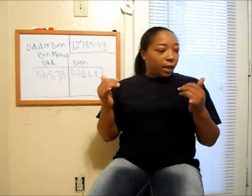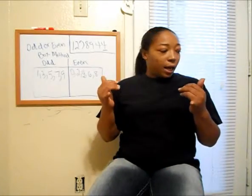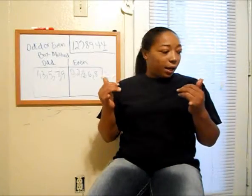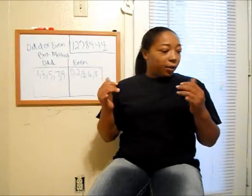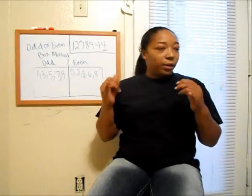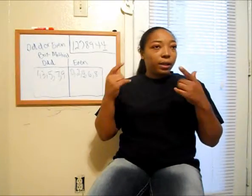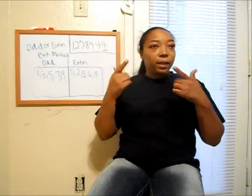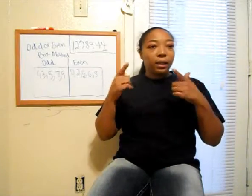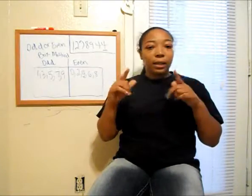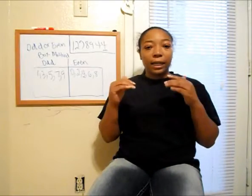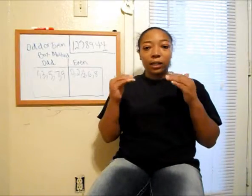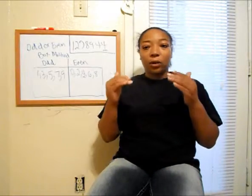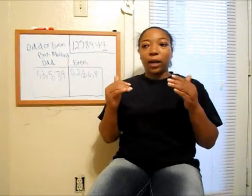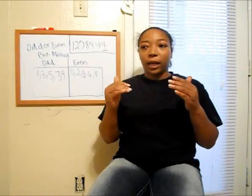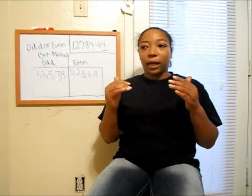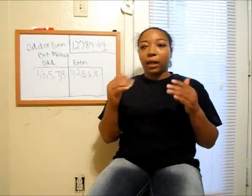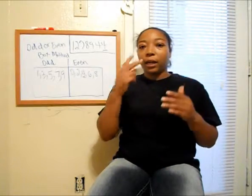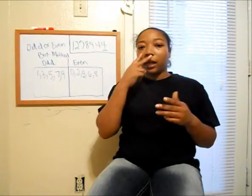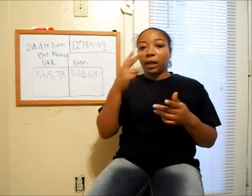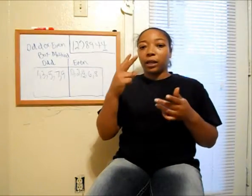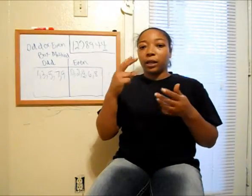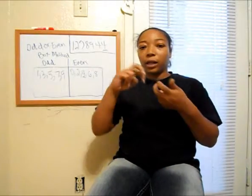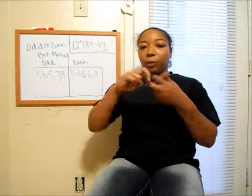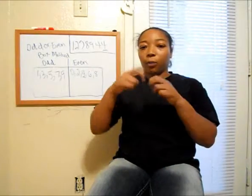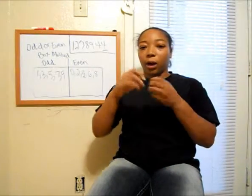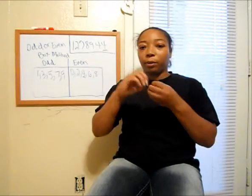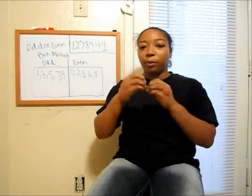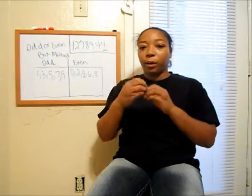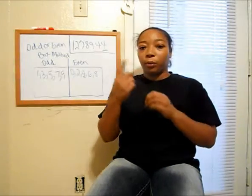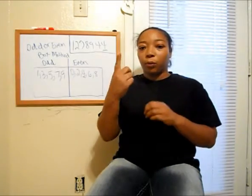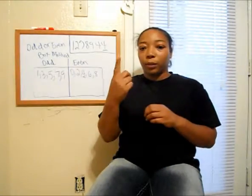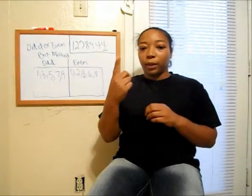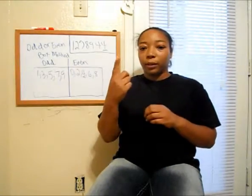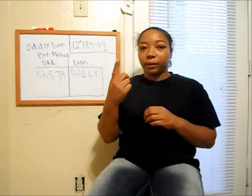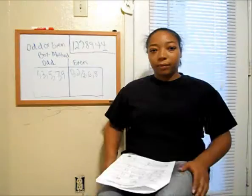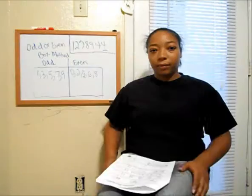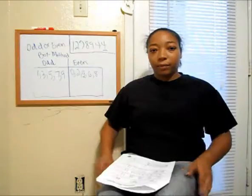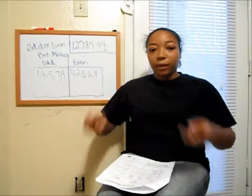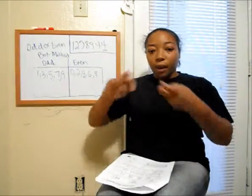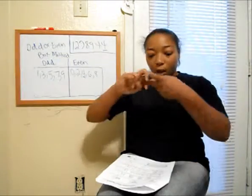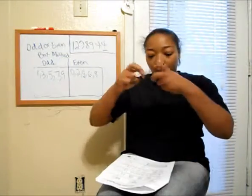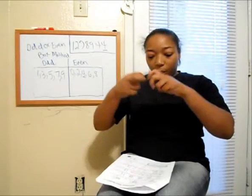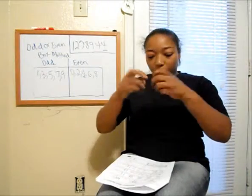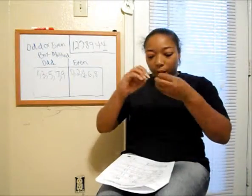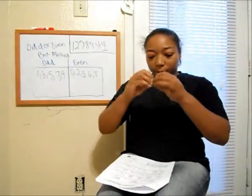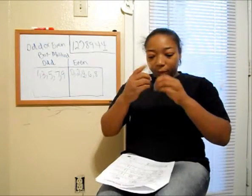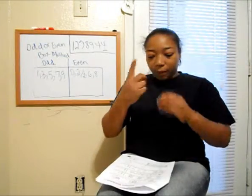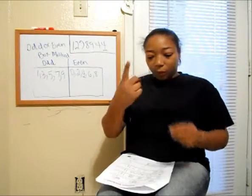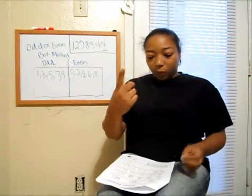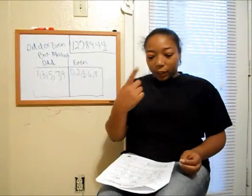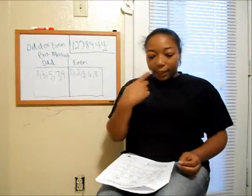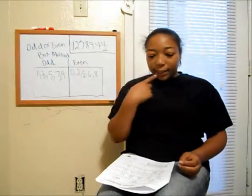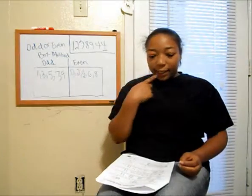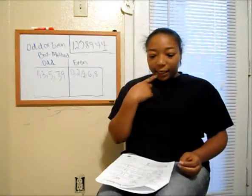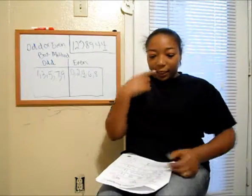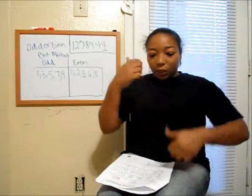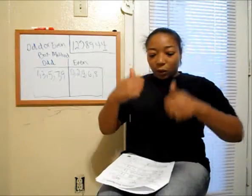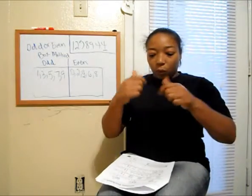Now, let's go ahead and look at problem number 1. Problem number 1 says,